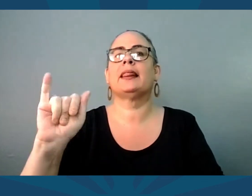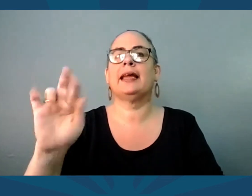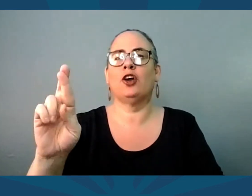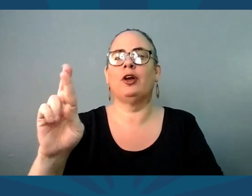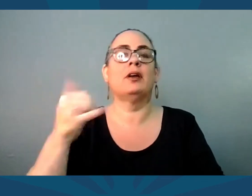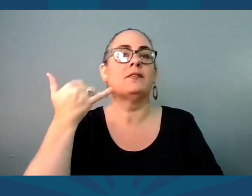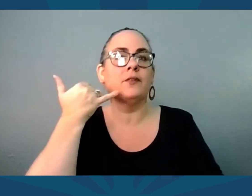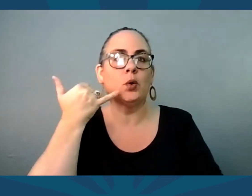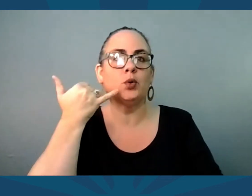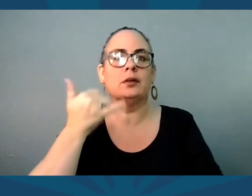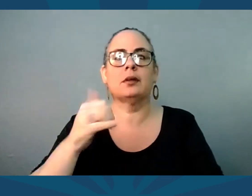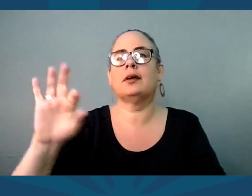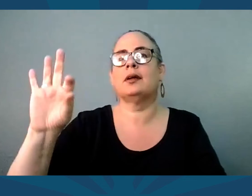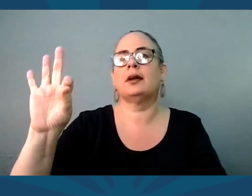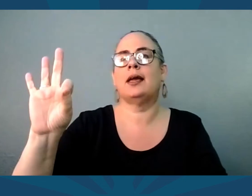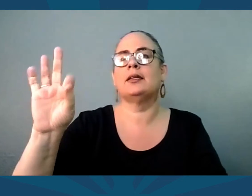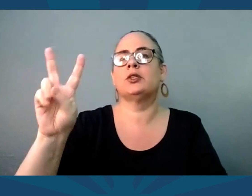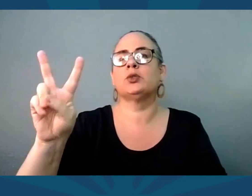Christy Blair,